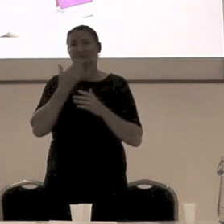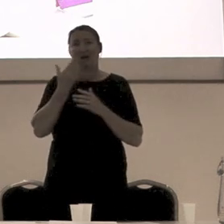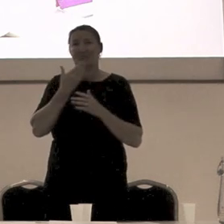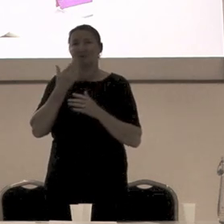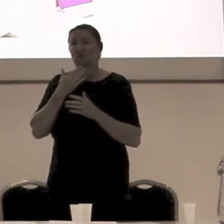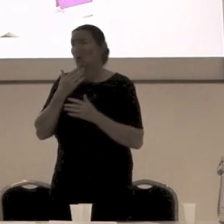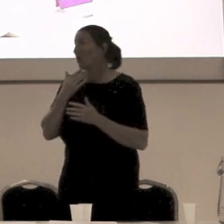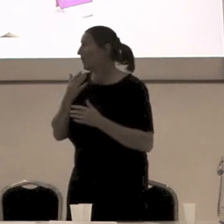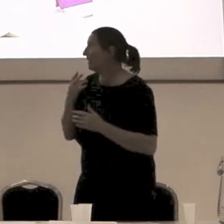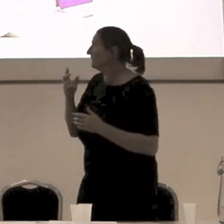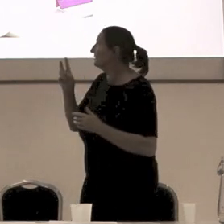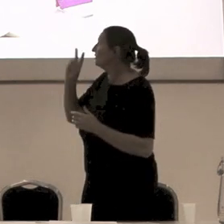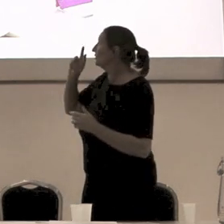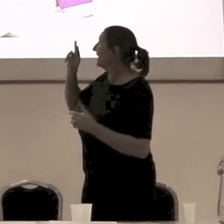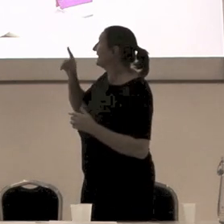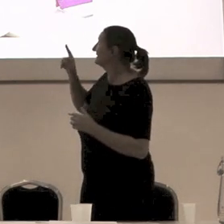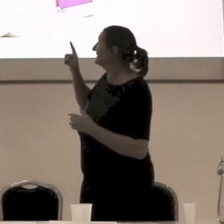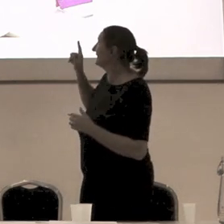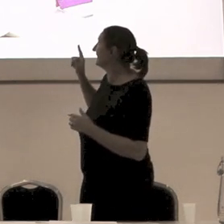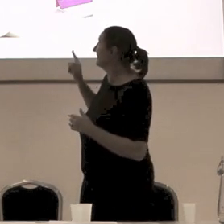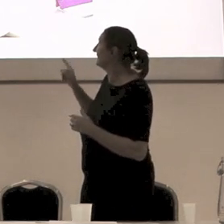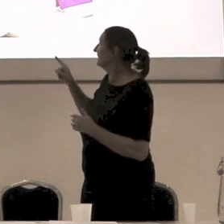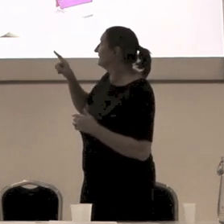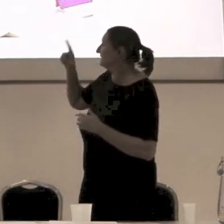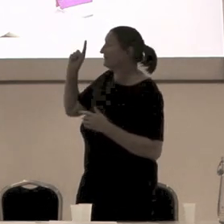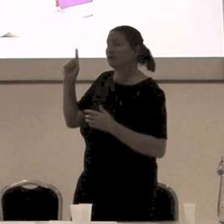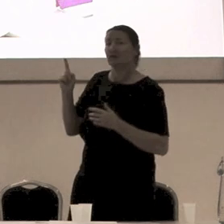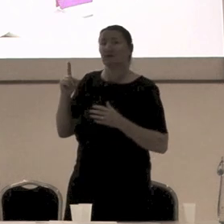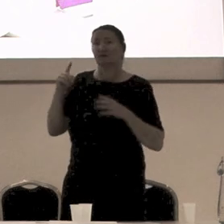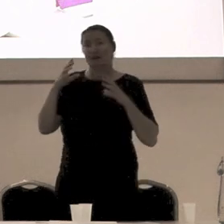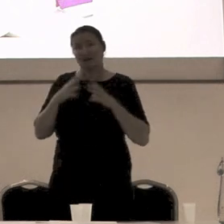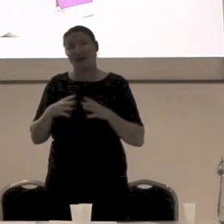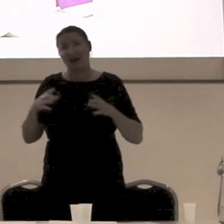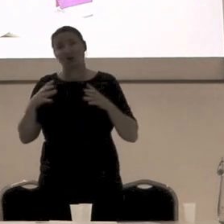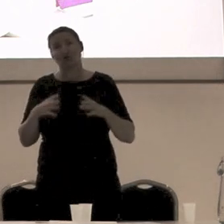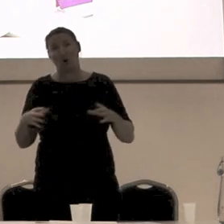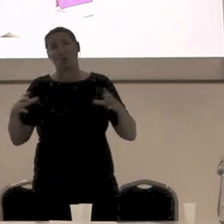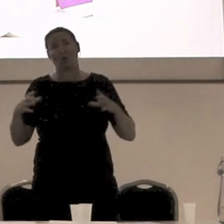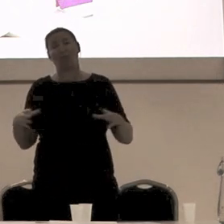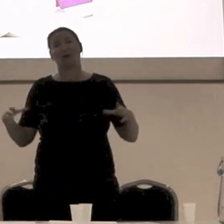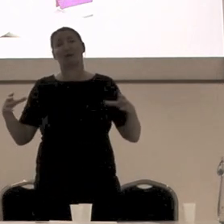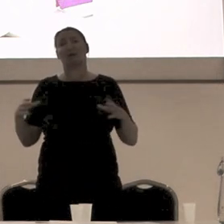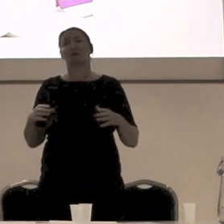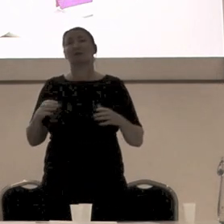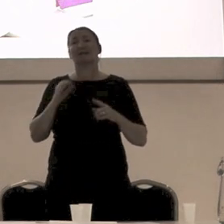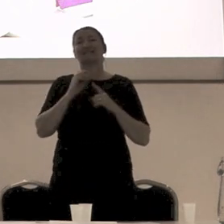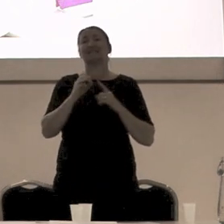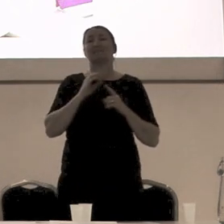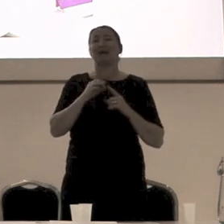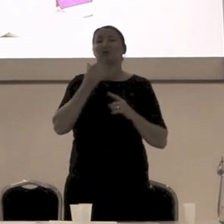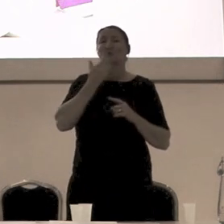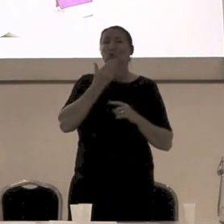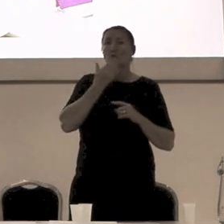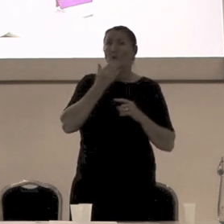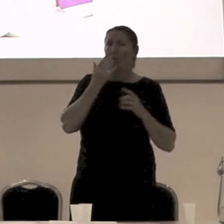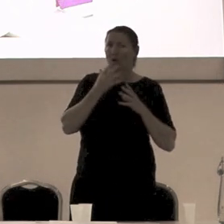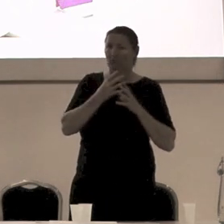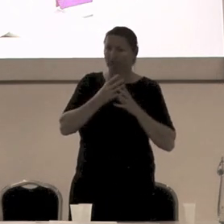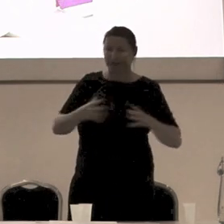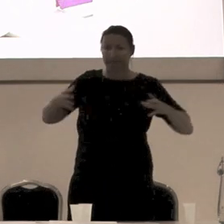see in this growth of special schools, there's a big jump here between